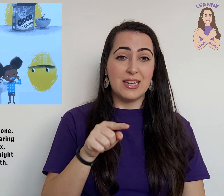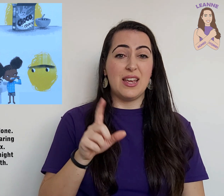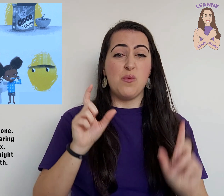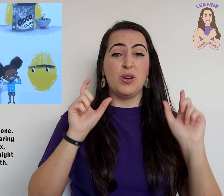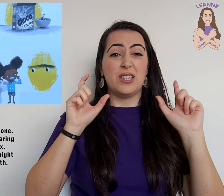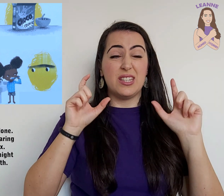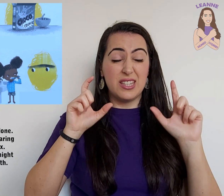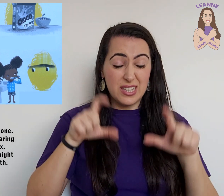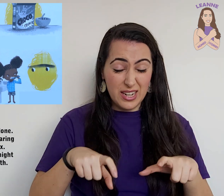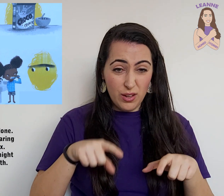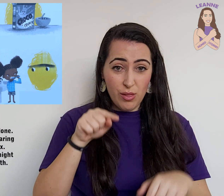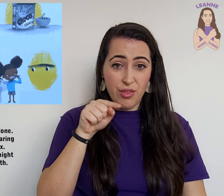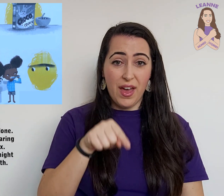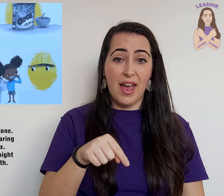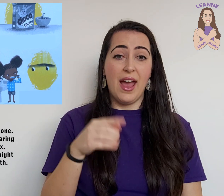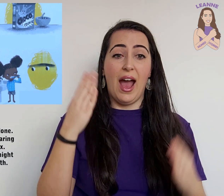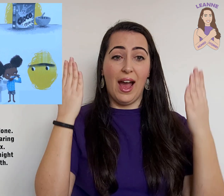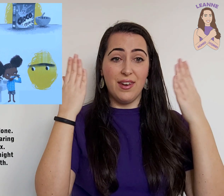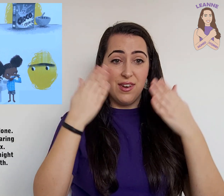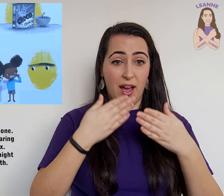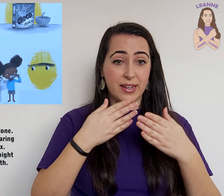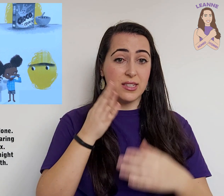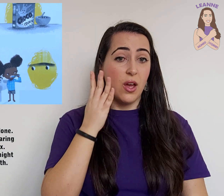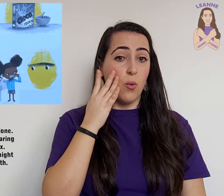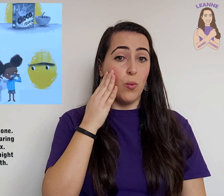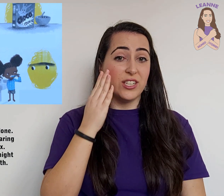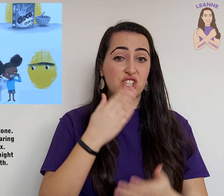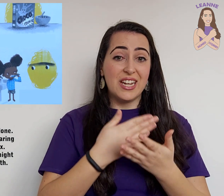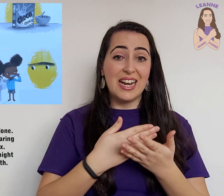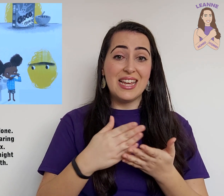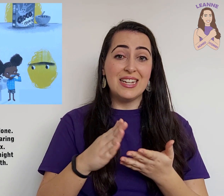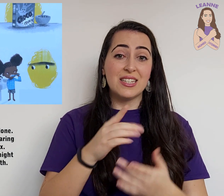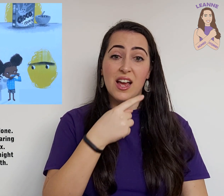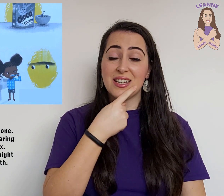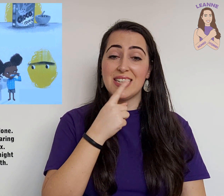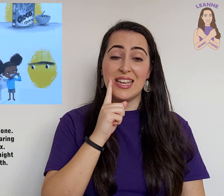And it was still there at night when she cleaned her teeth.